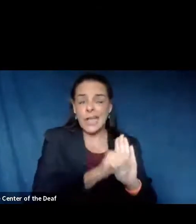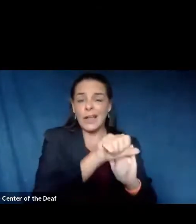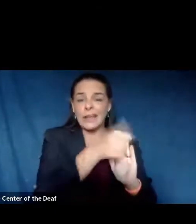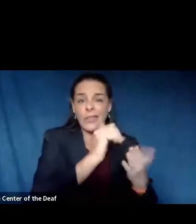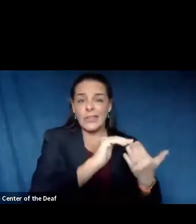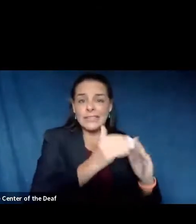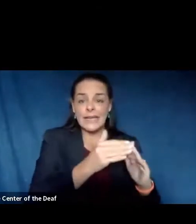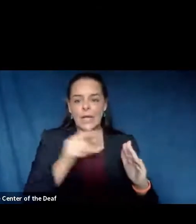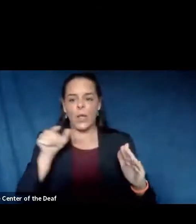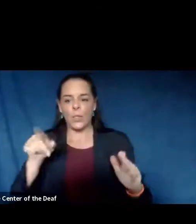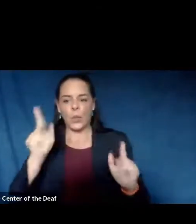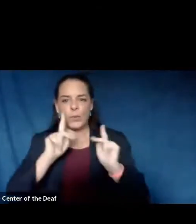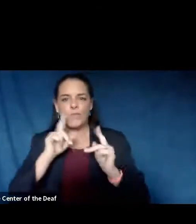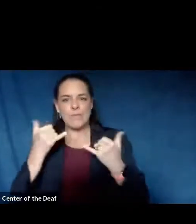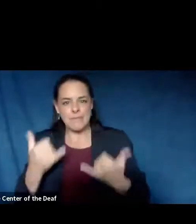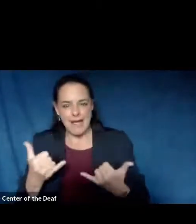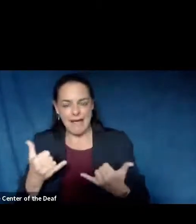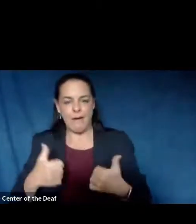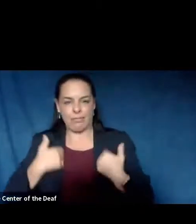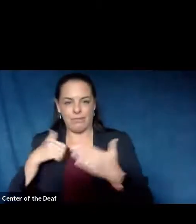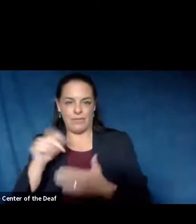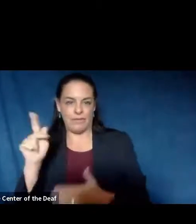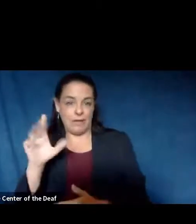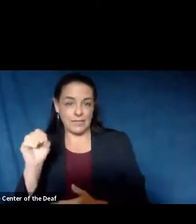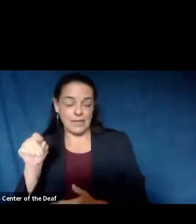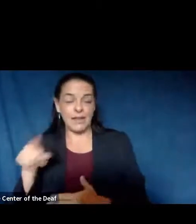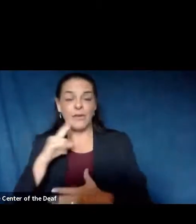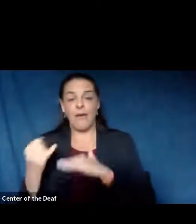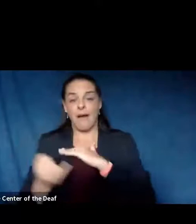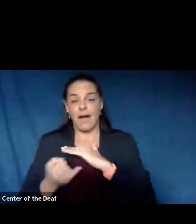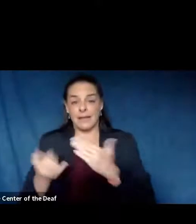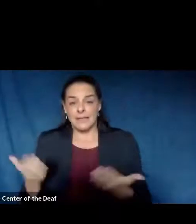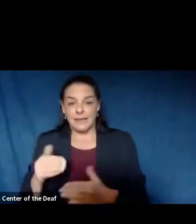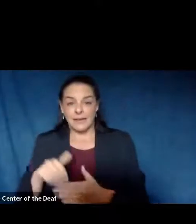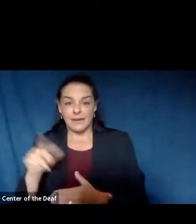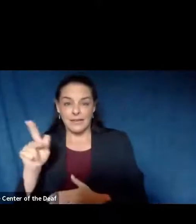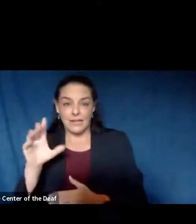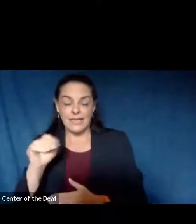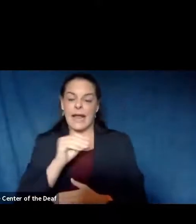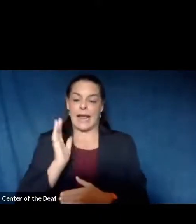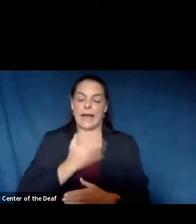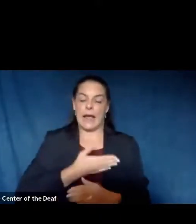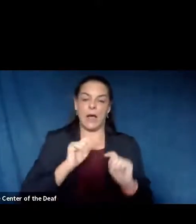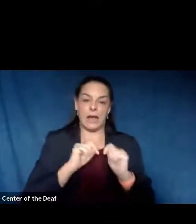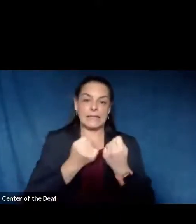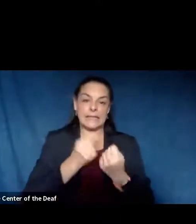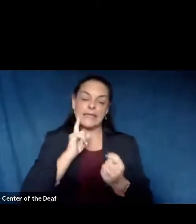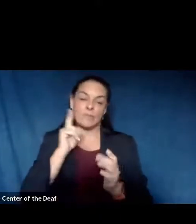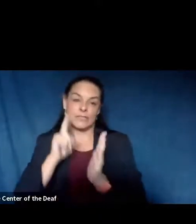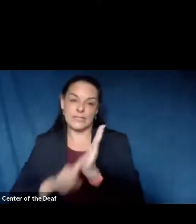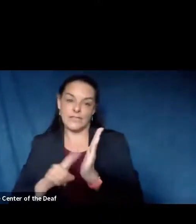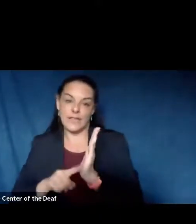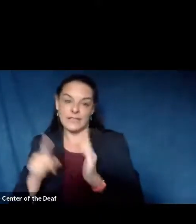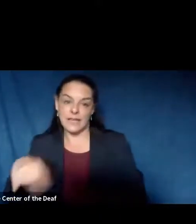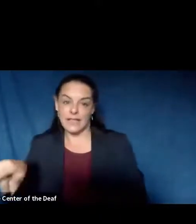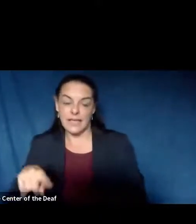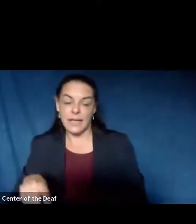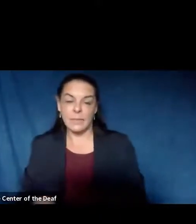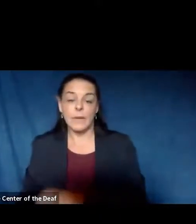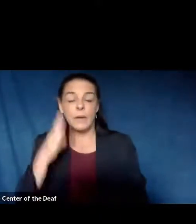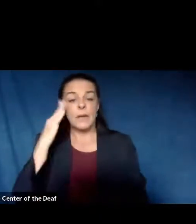Knox County, they're isolating here, and it is our team who is conducting the case investigations. Because of that, they